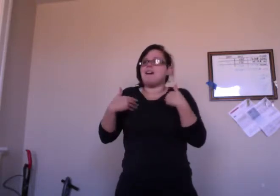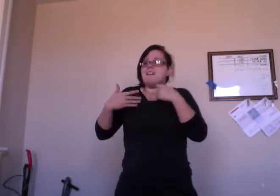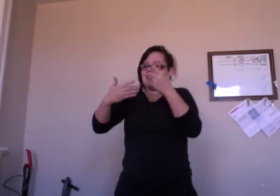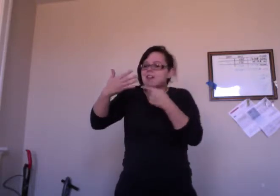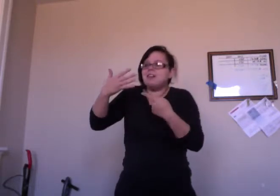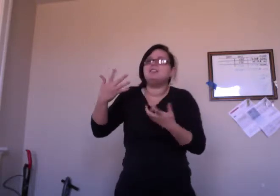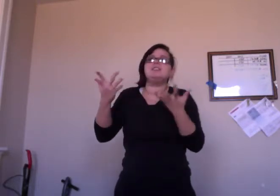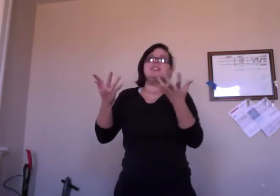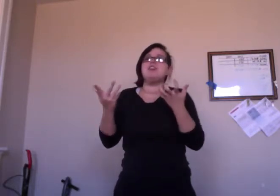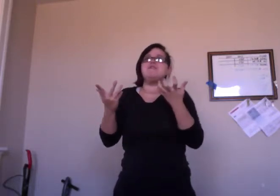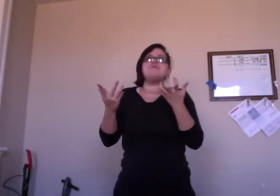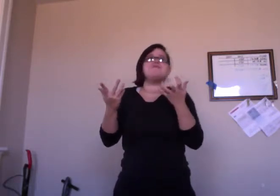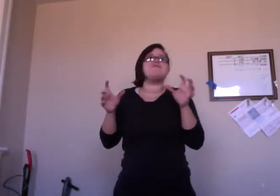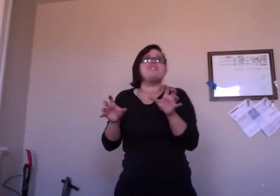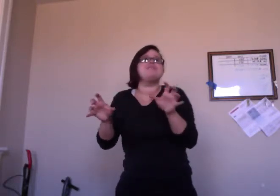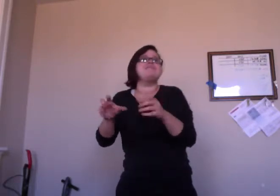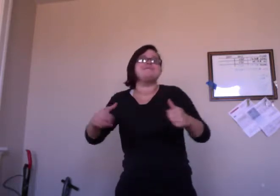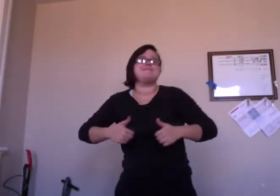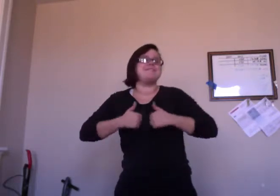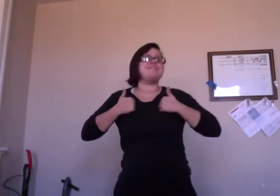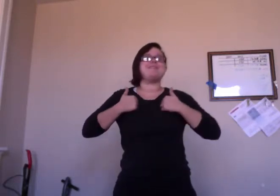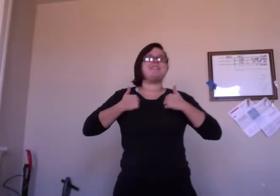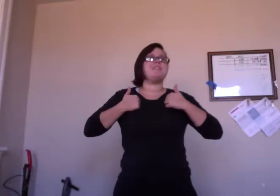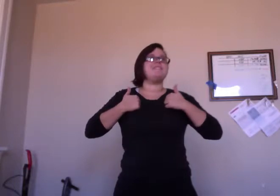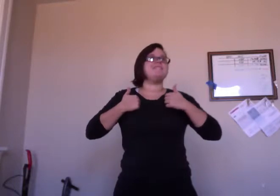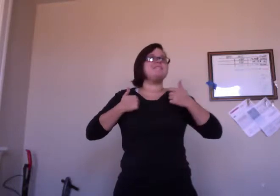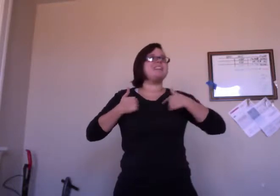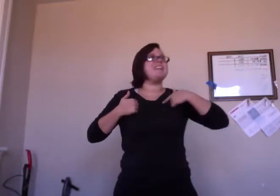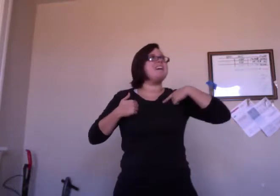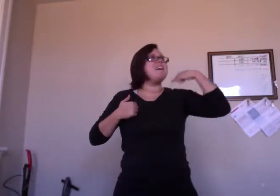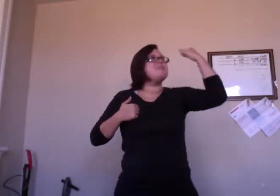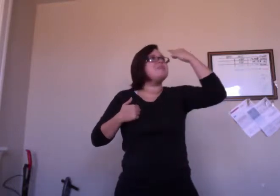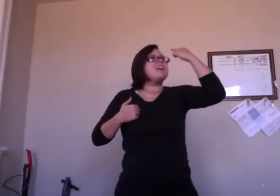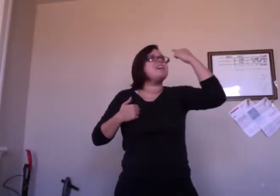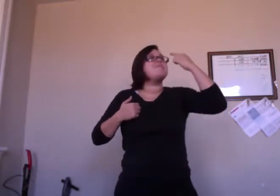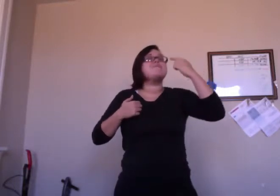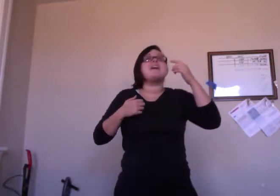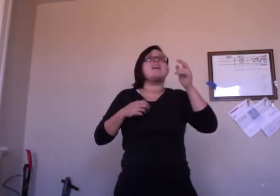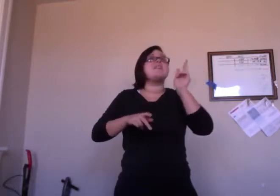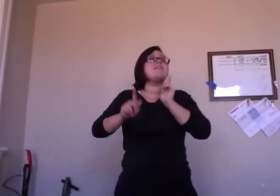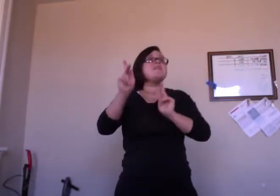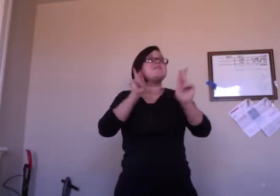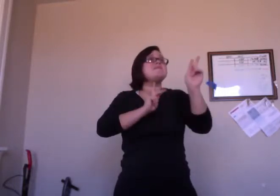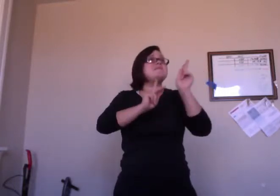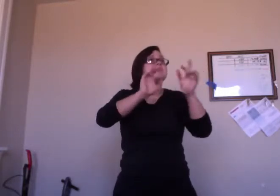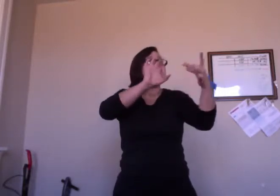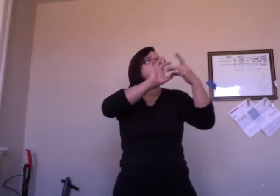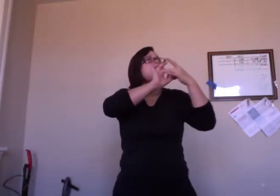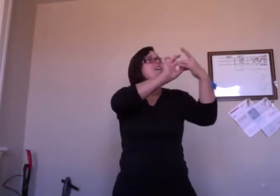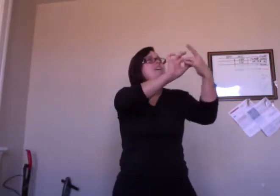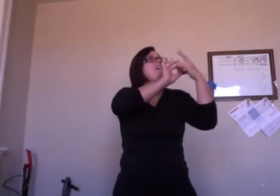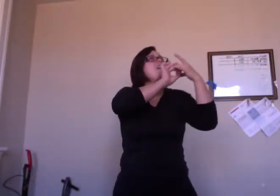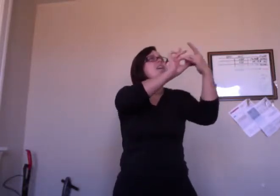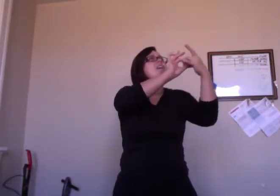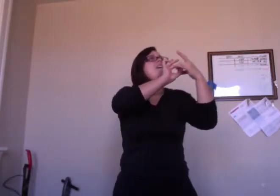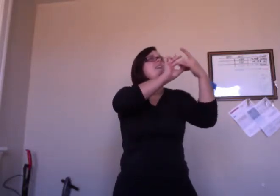to do in life. And I thought about all the people I wanted to reach out that I didn't. All the fences I wanted to mend. All the experiences I wanted